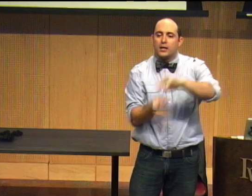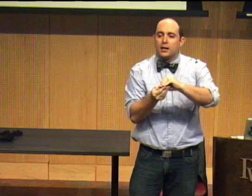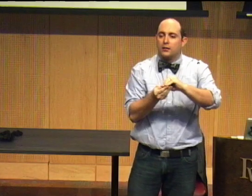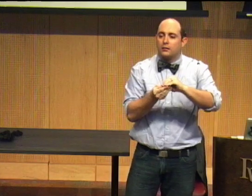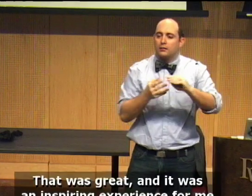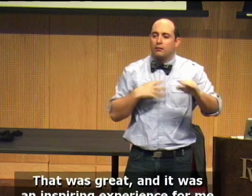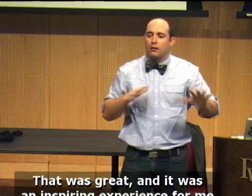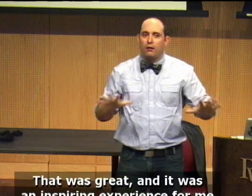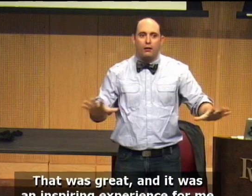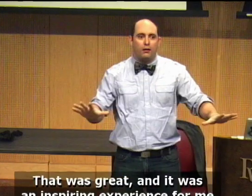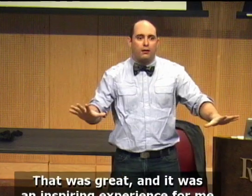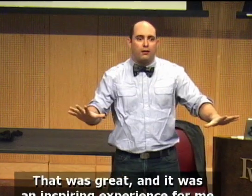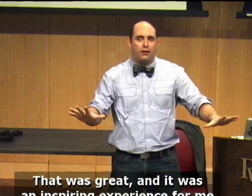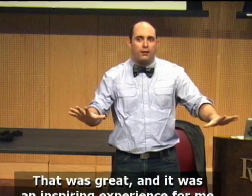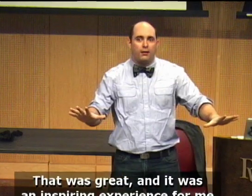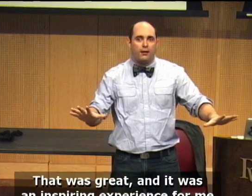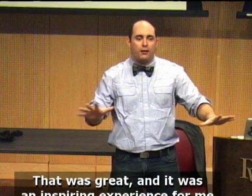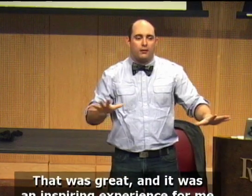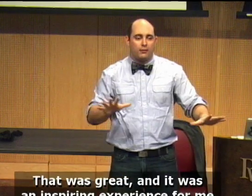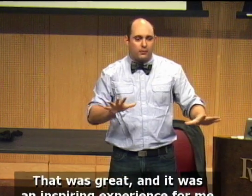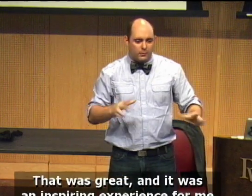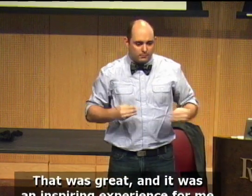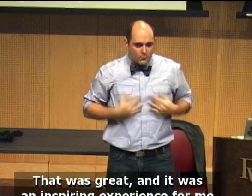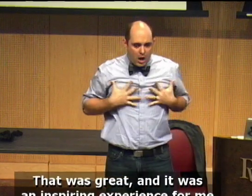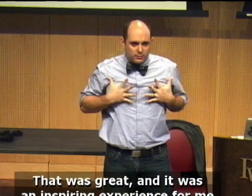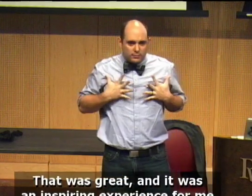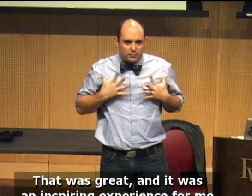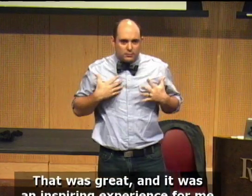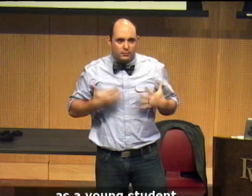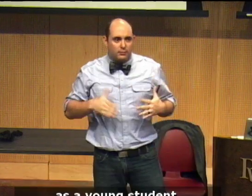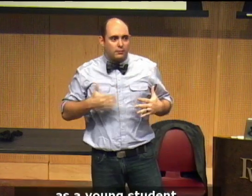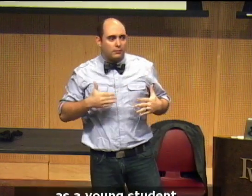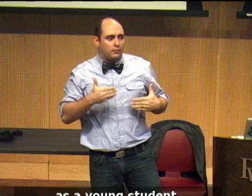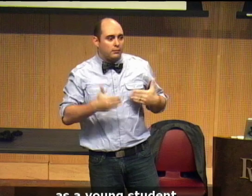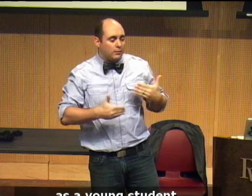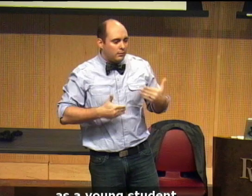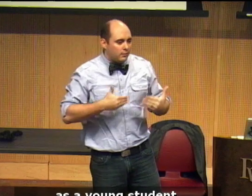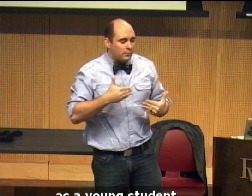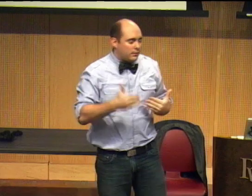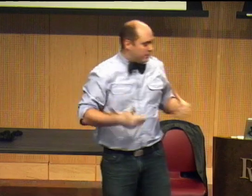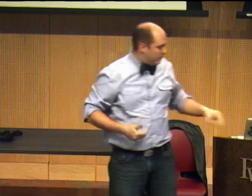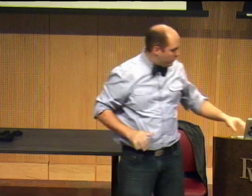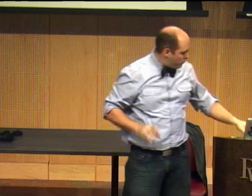That was great, and it was an inspiring experience for me as a young student.